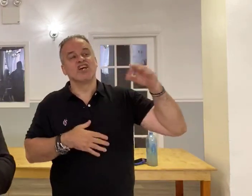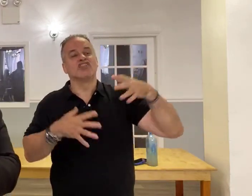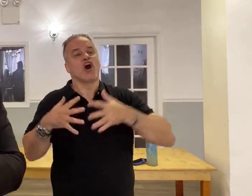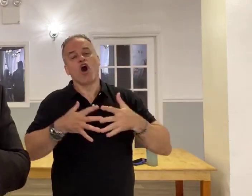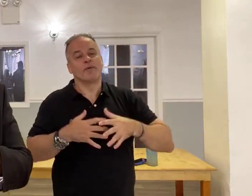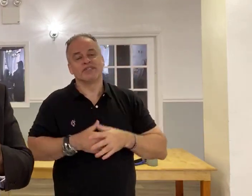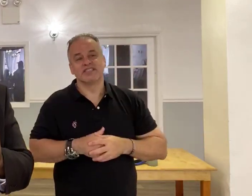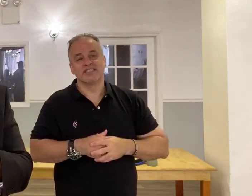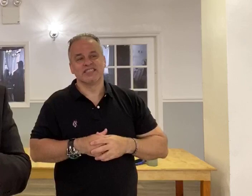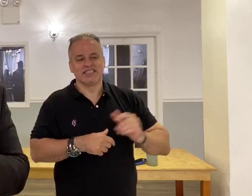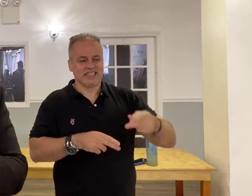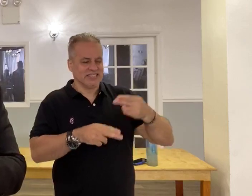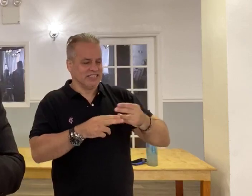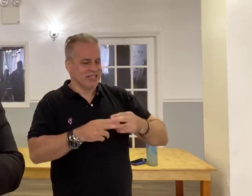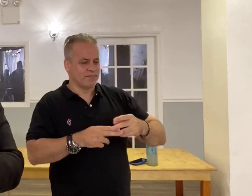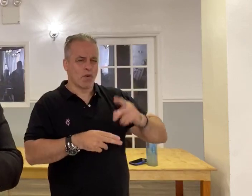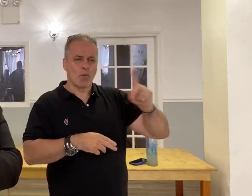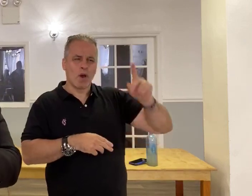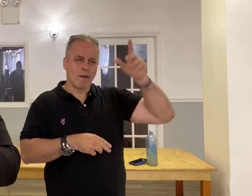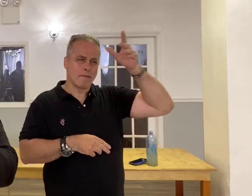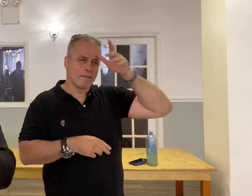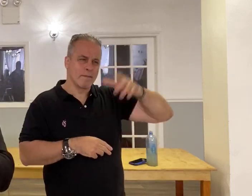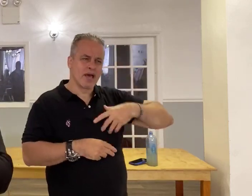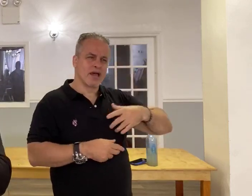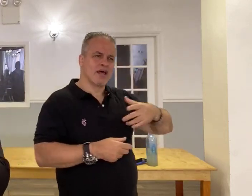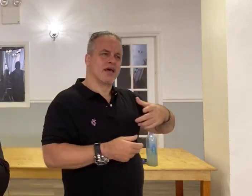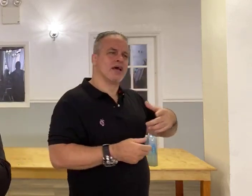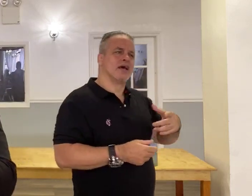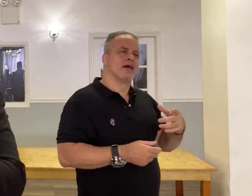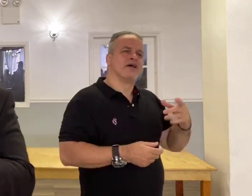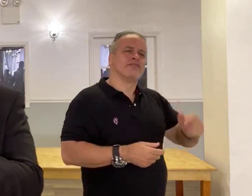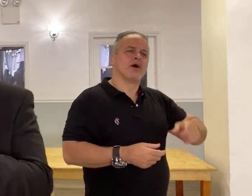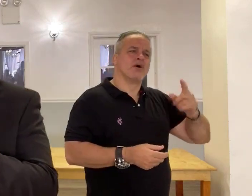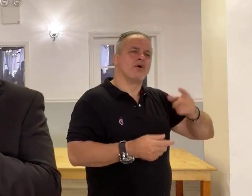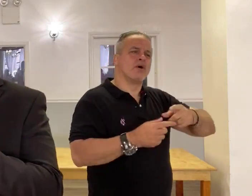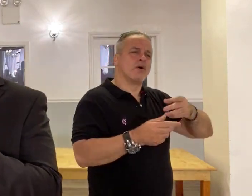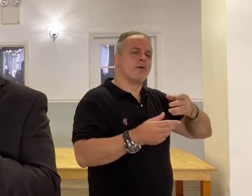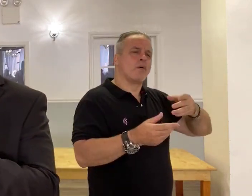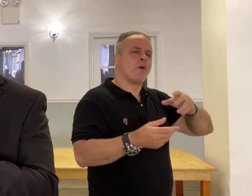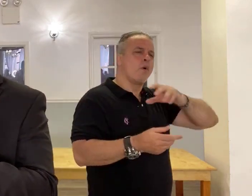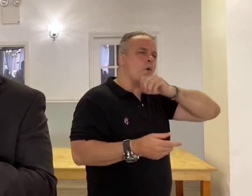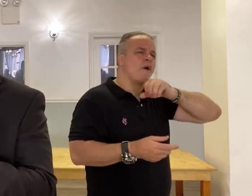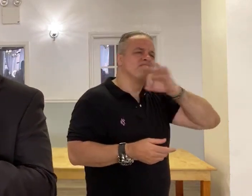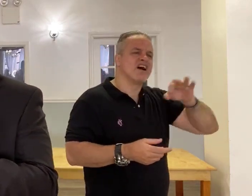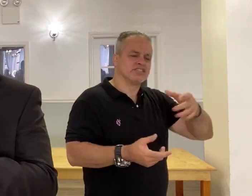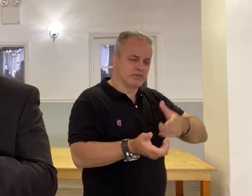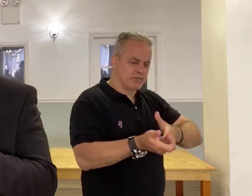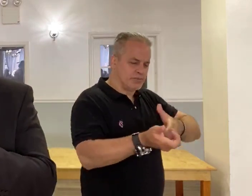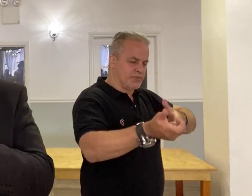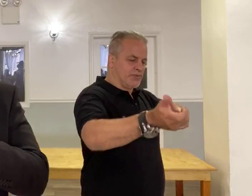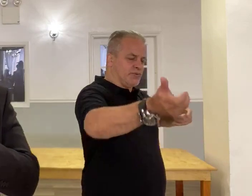Mignon. This particular bullet was slow moving, coming out of those rifles. And when it would hit